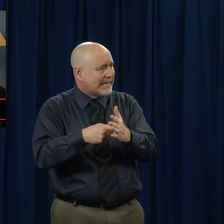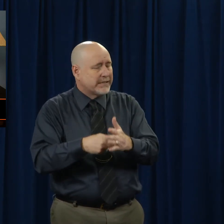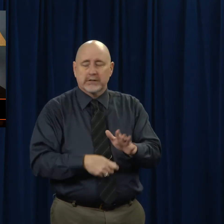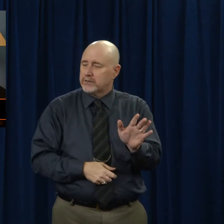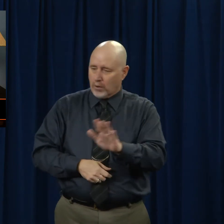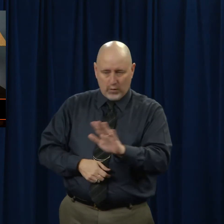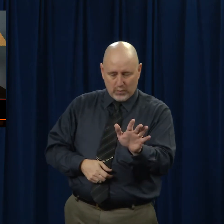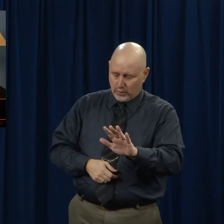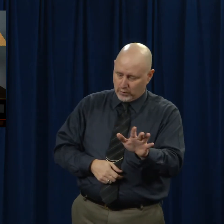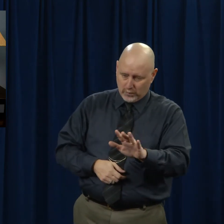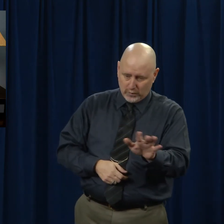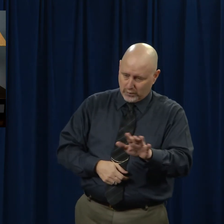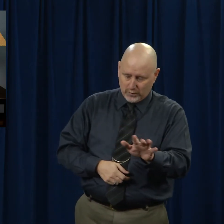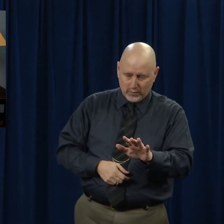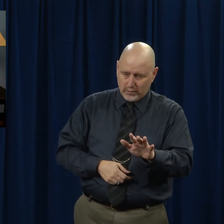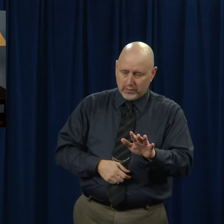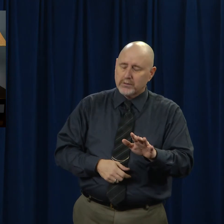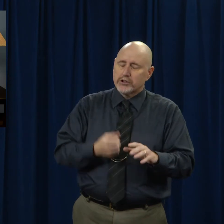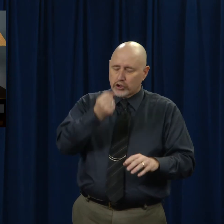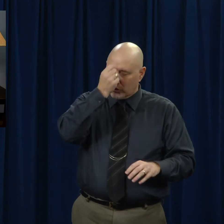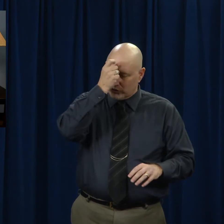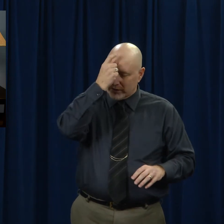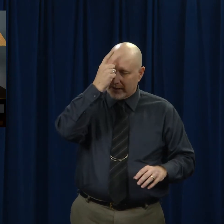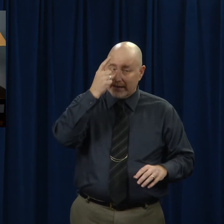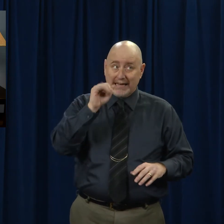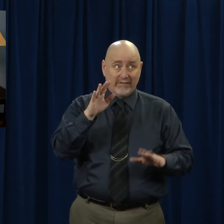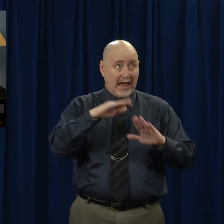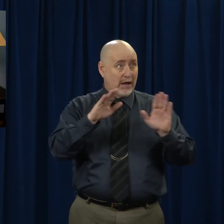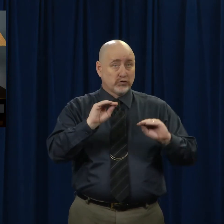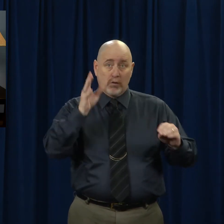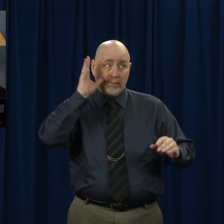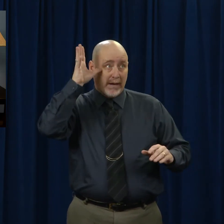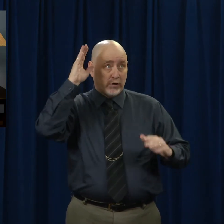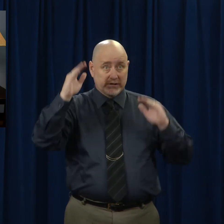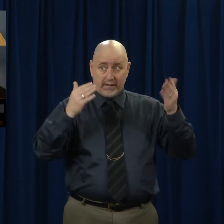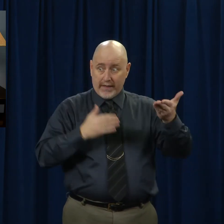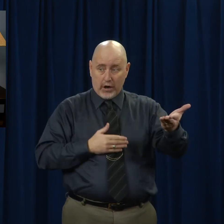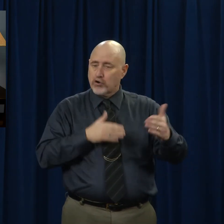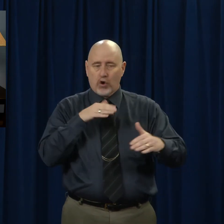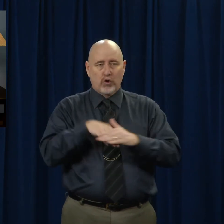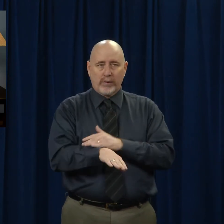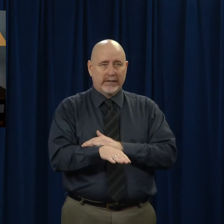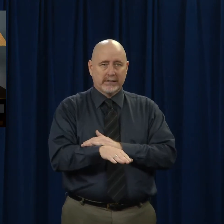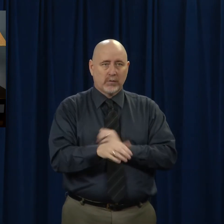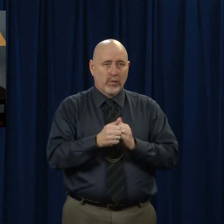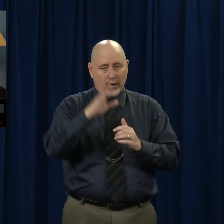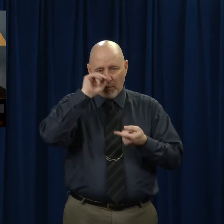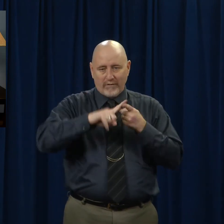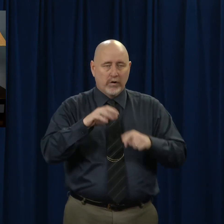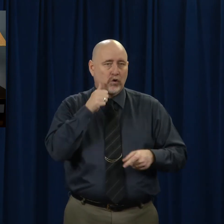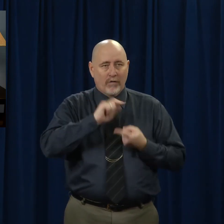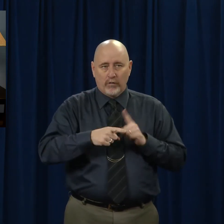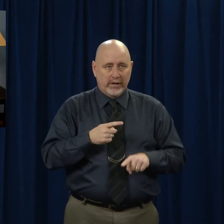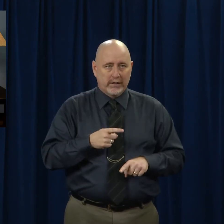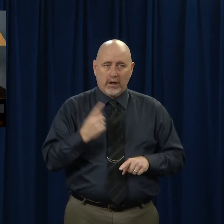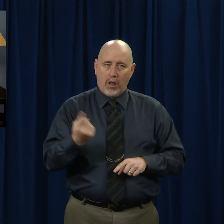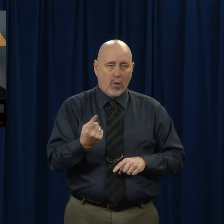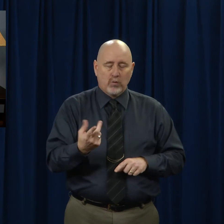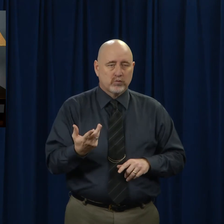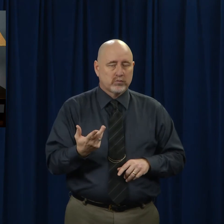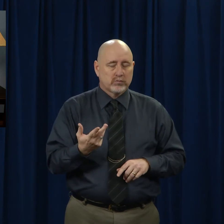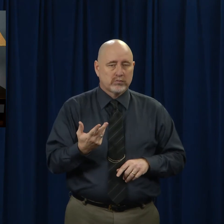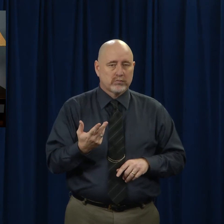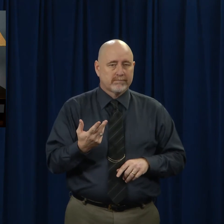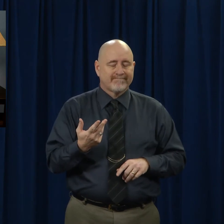his key? No. Just understand that if the house is empty, you don't need to be going in the house with your boyfriend or your girlfriend alone.